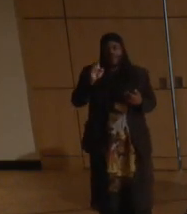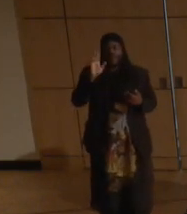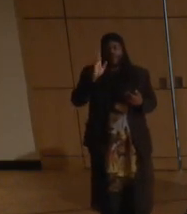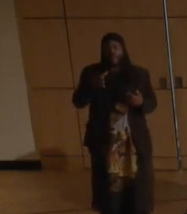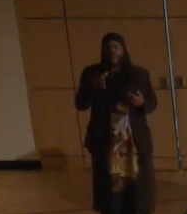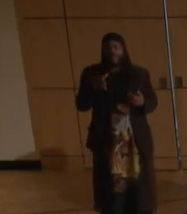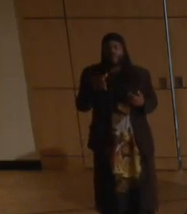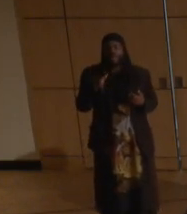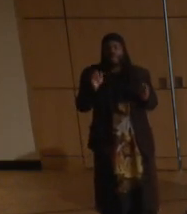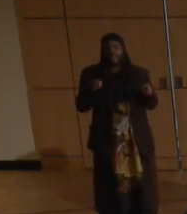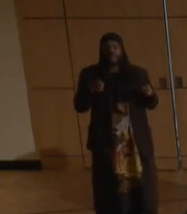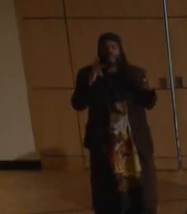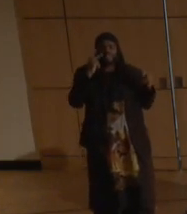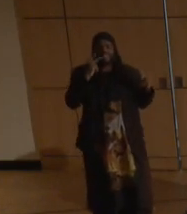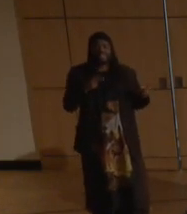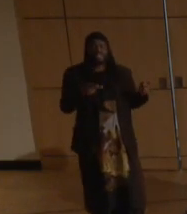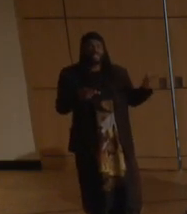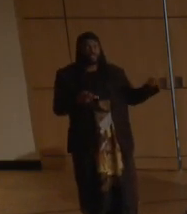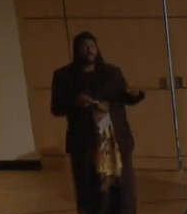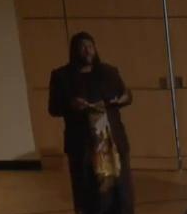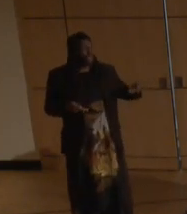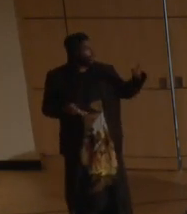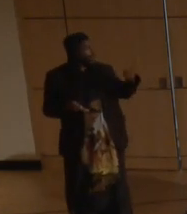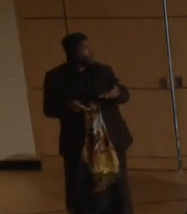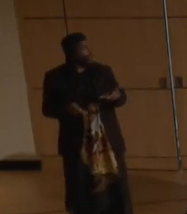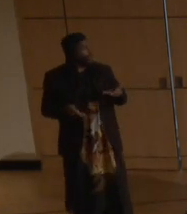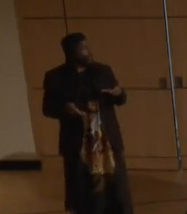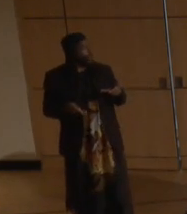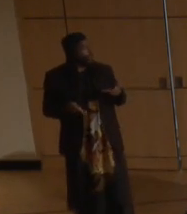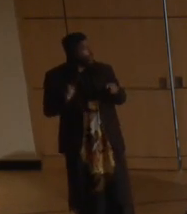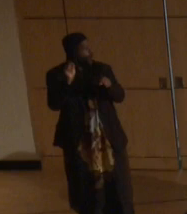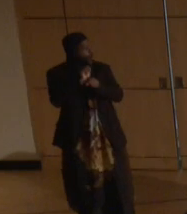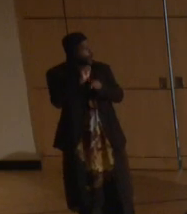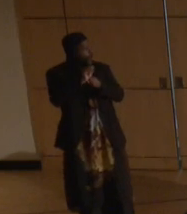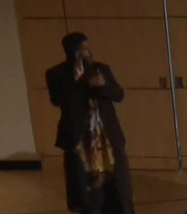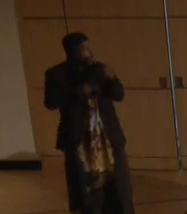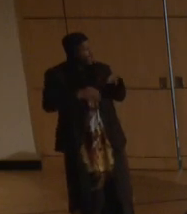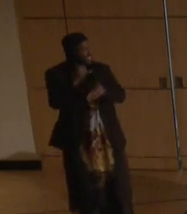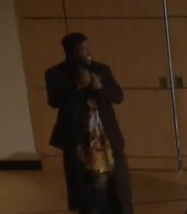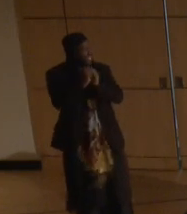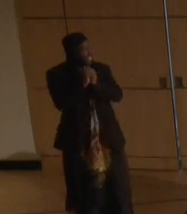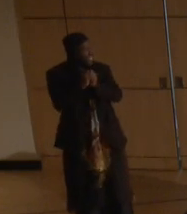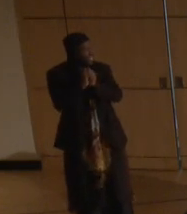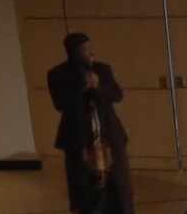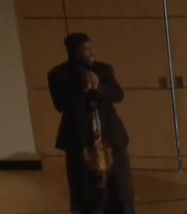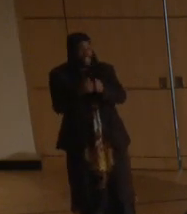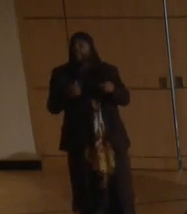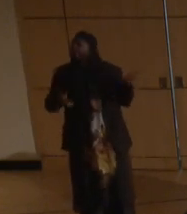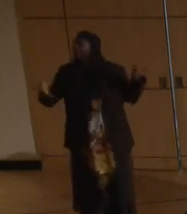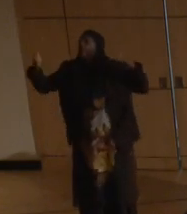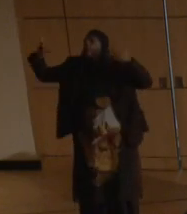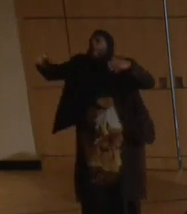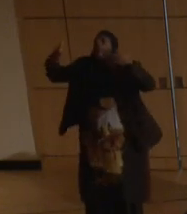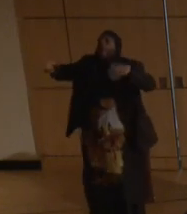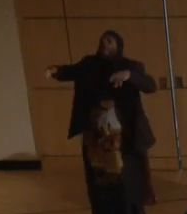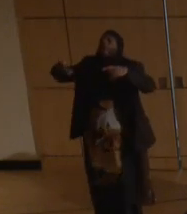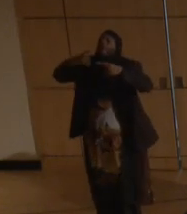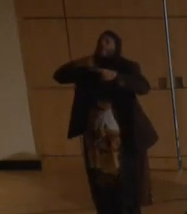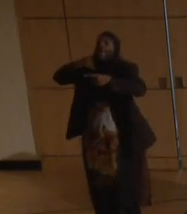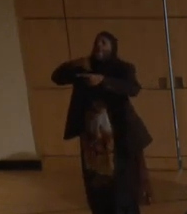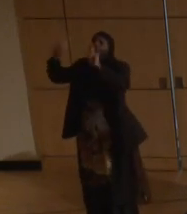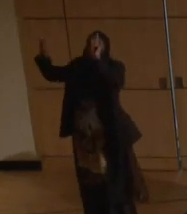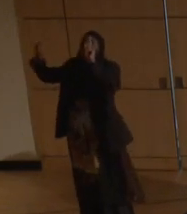something? Can we see the three of you working on a project together with all that caliber? I'm already working on that. I was working on that